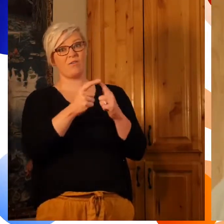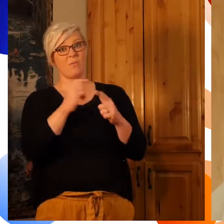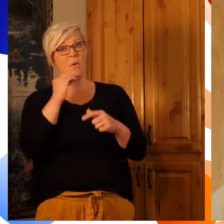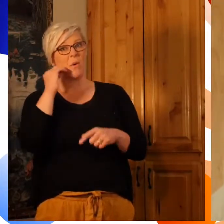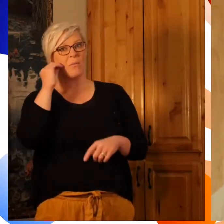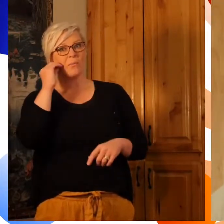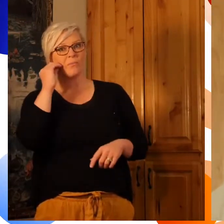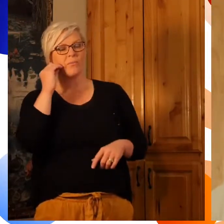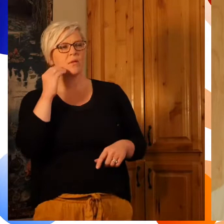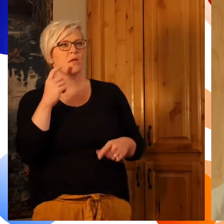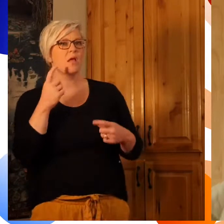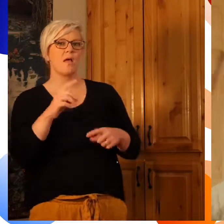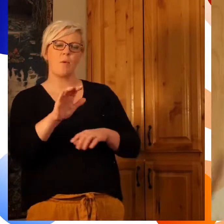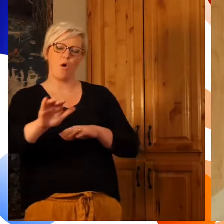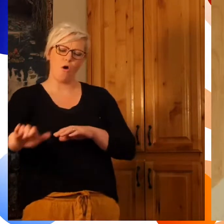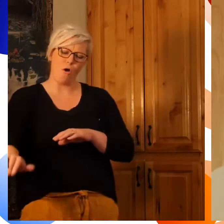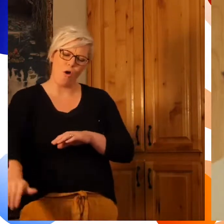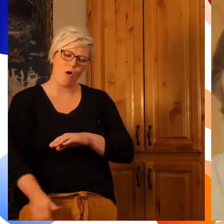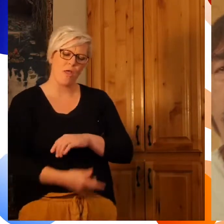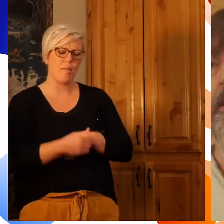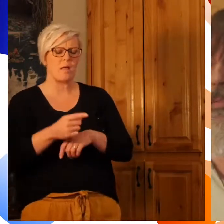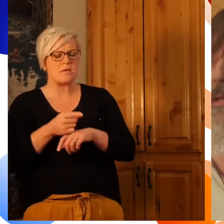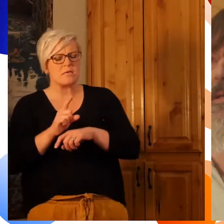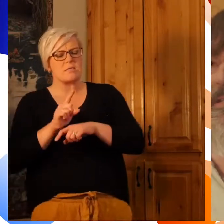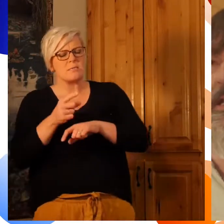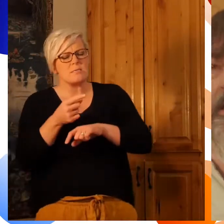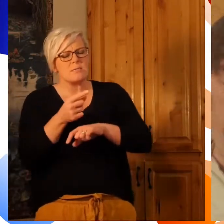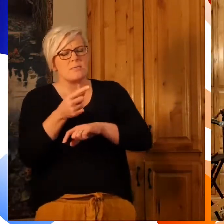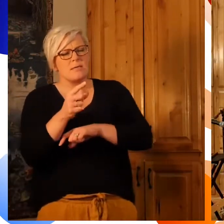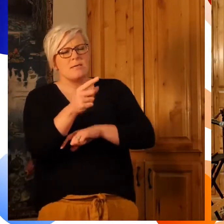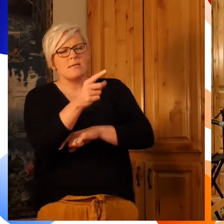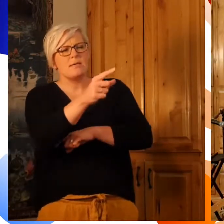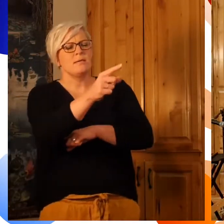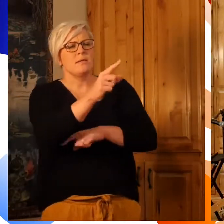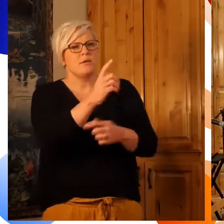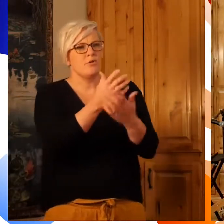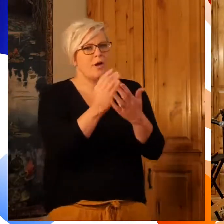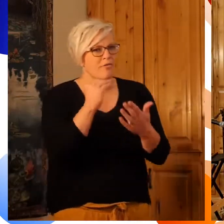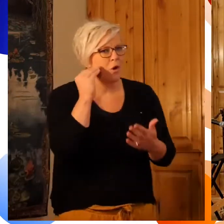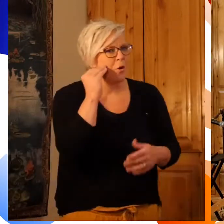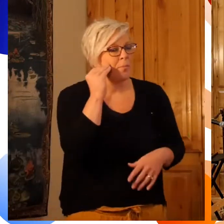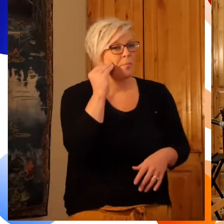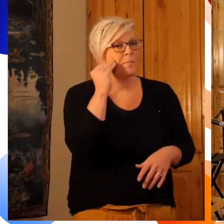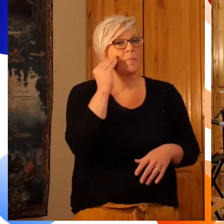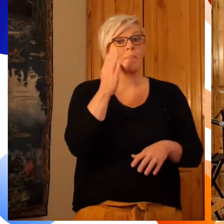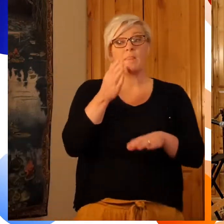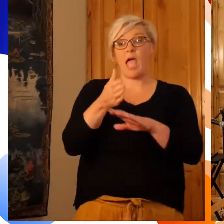he went to bed. And he got up past noon, and he went to see the parson